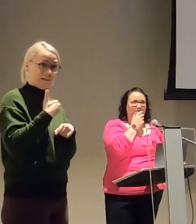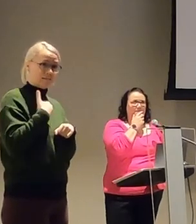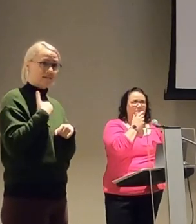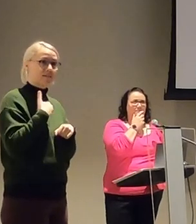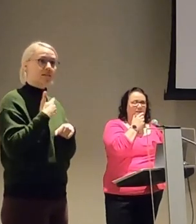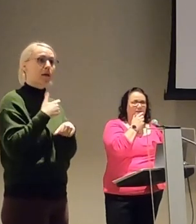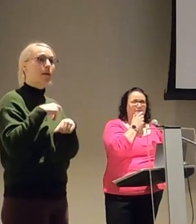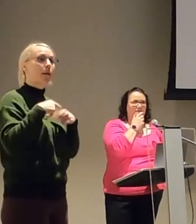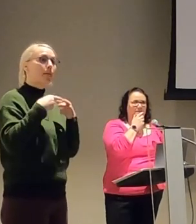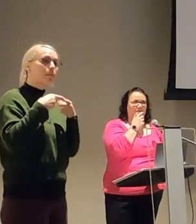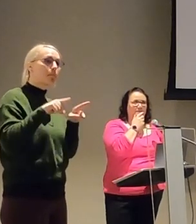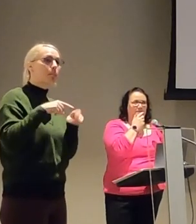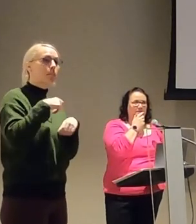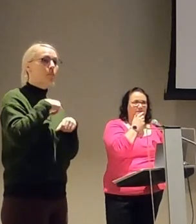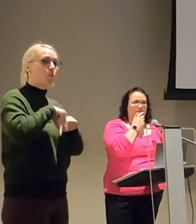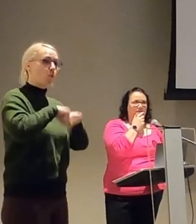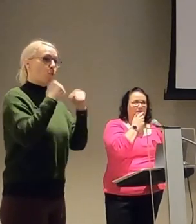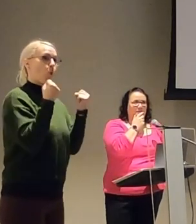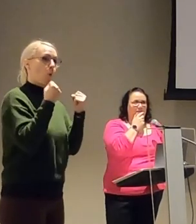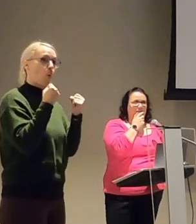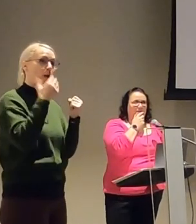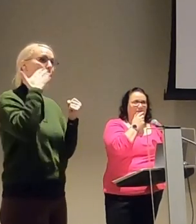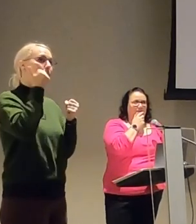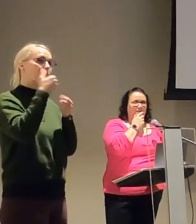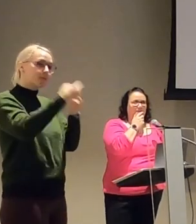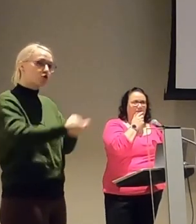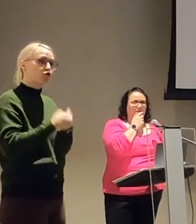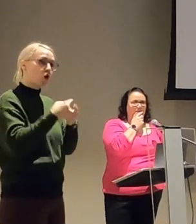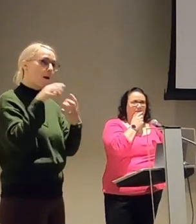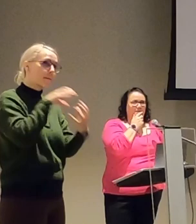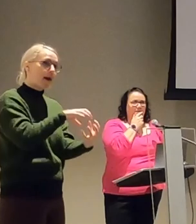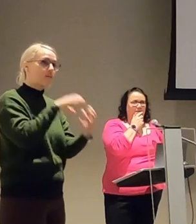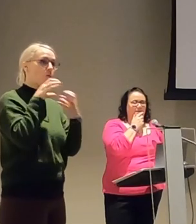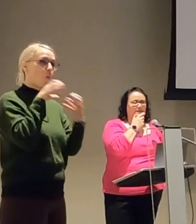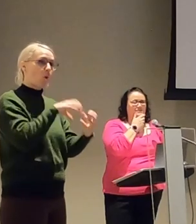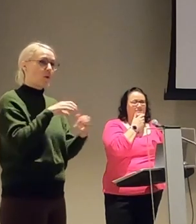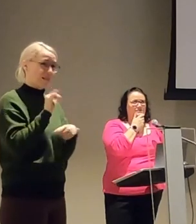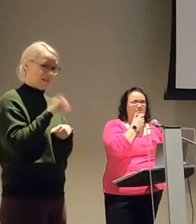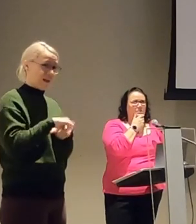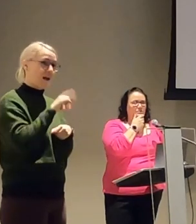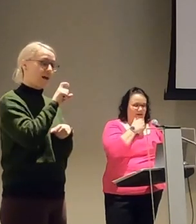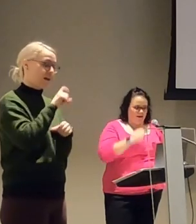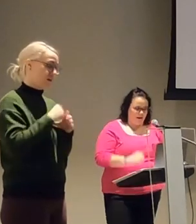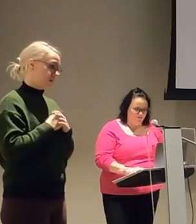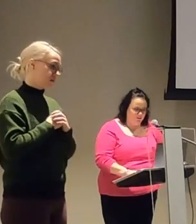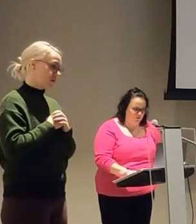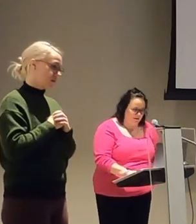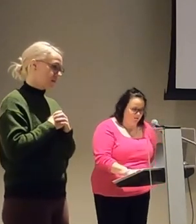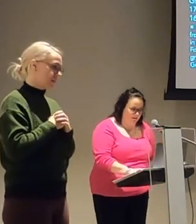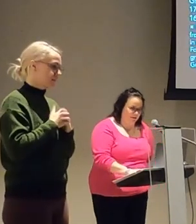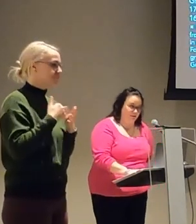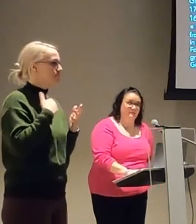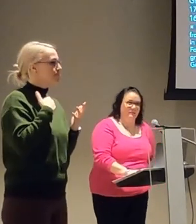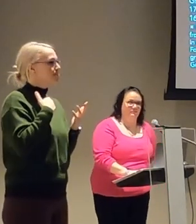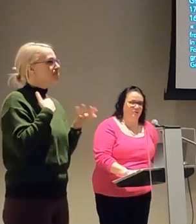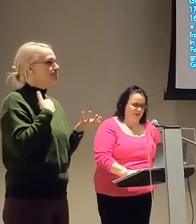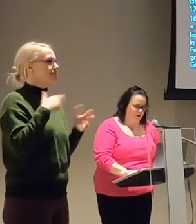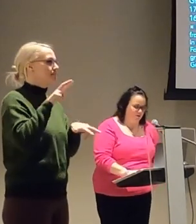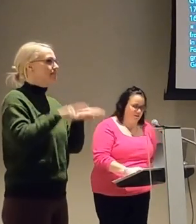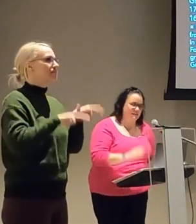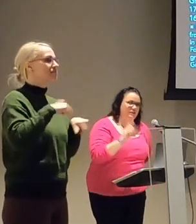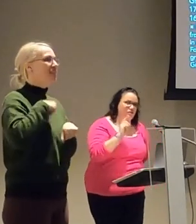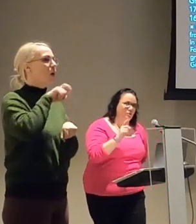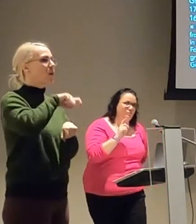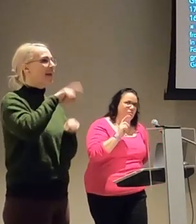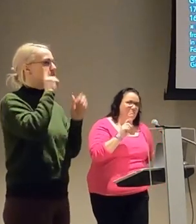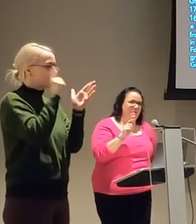were broken, right, or that it was a struggle or that kind of thing? I mean, I have to go down and like get really